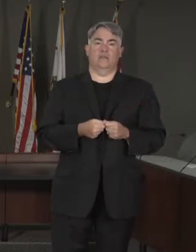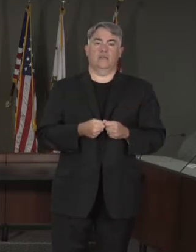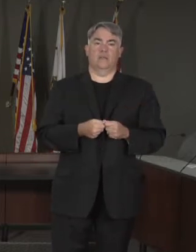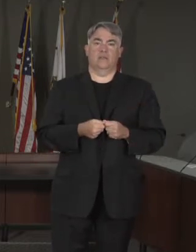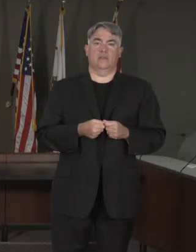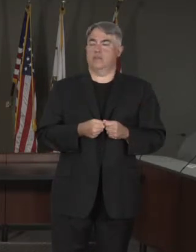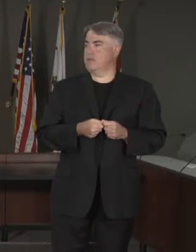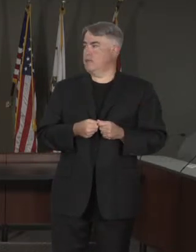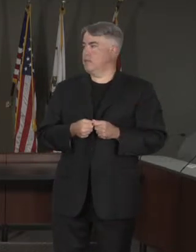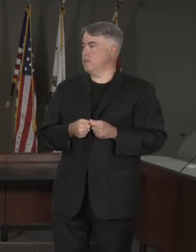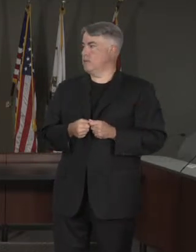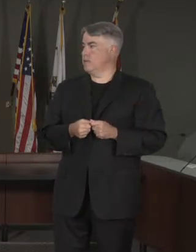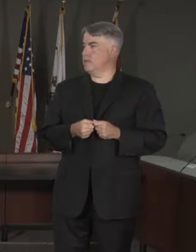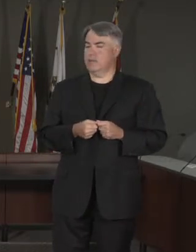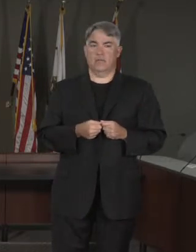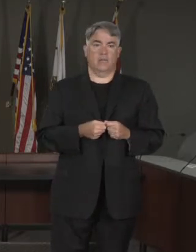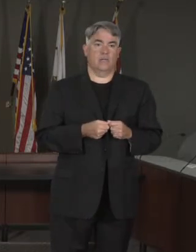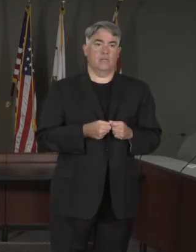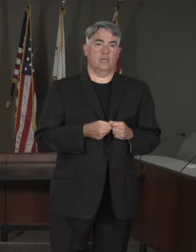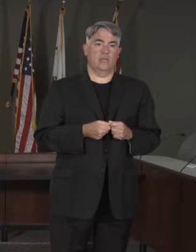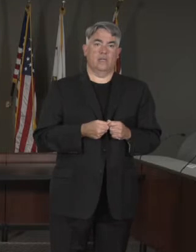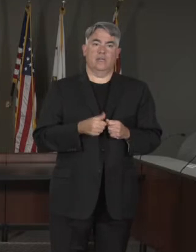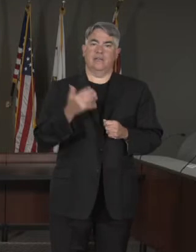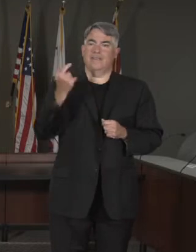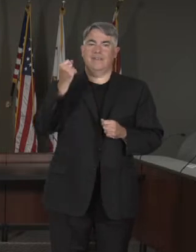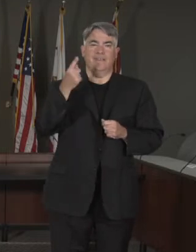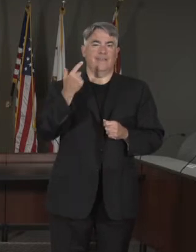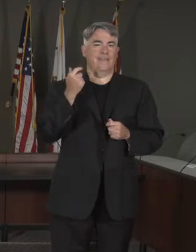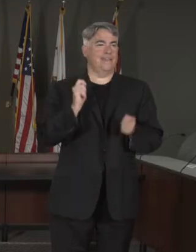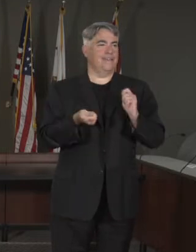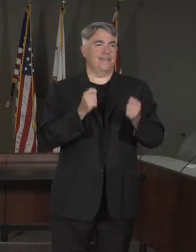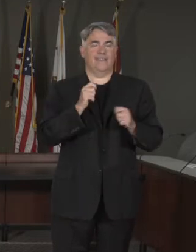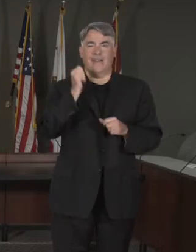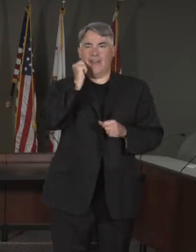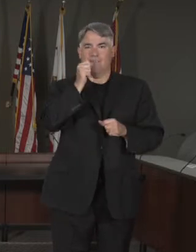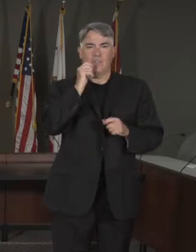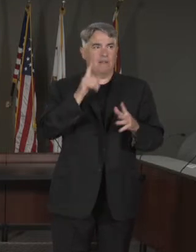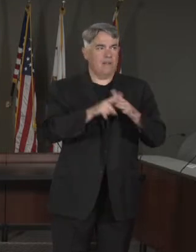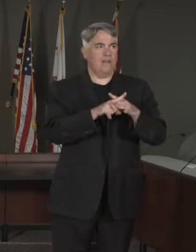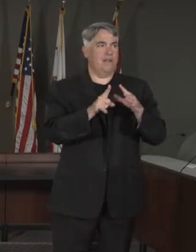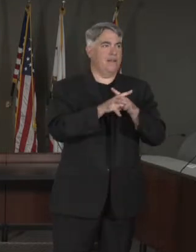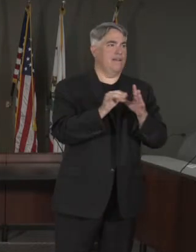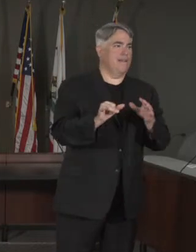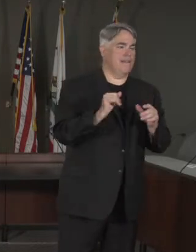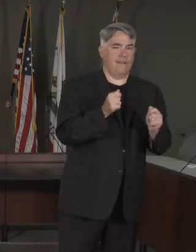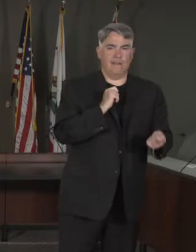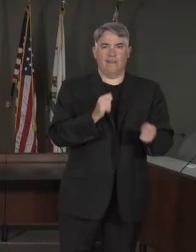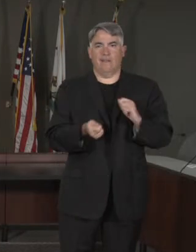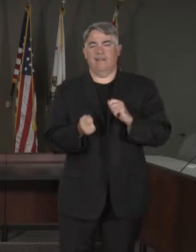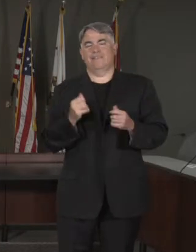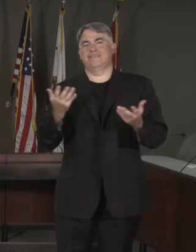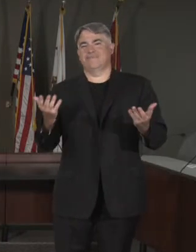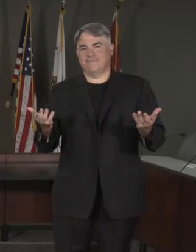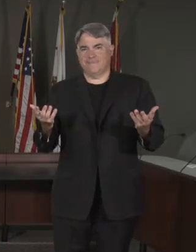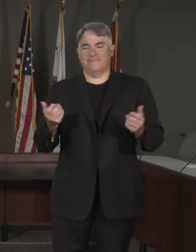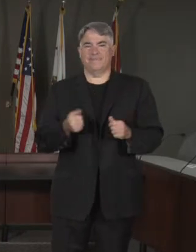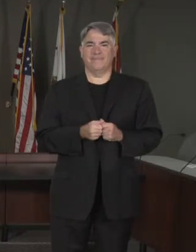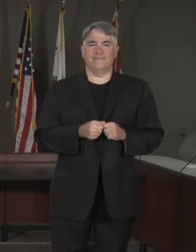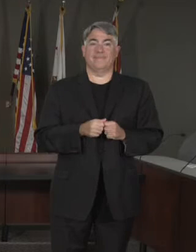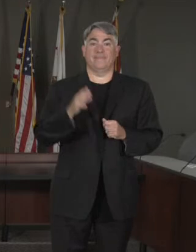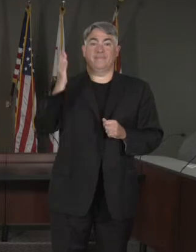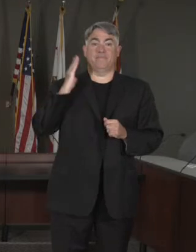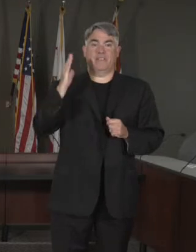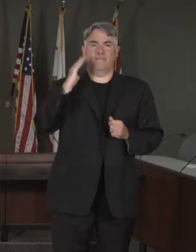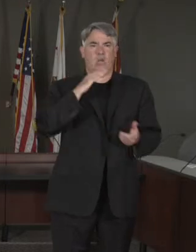Things are dynamic and they change from day to day. At some point, we were having issues with having enough vaccine